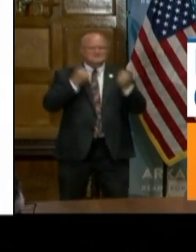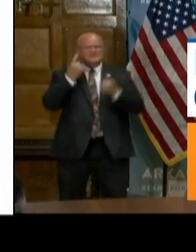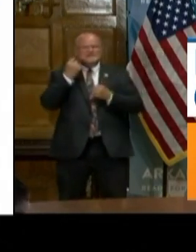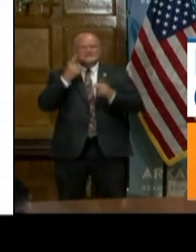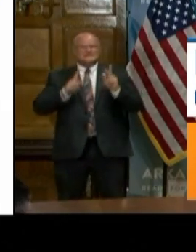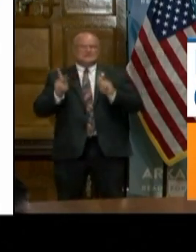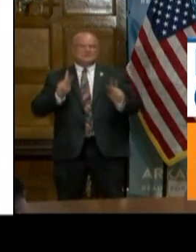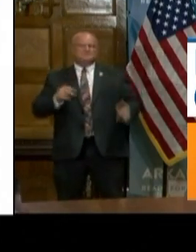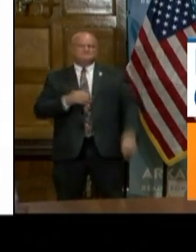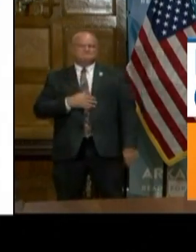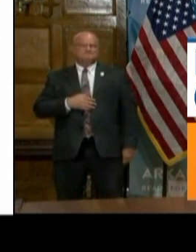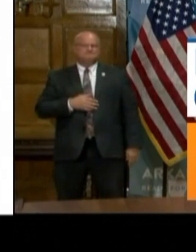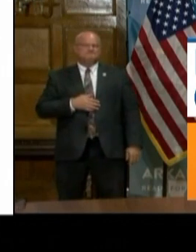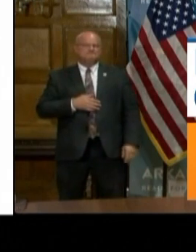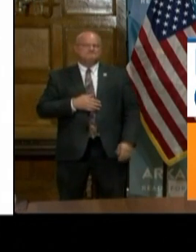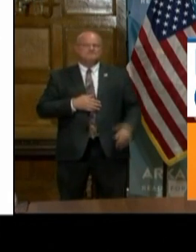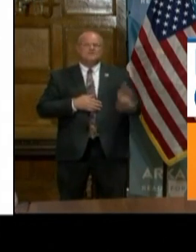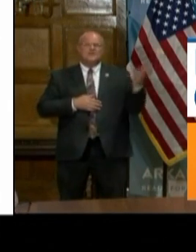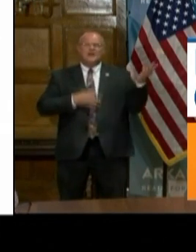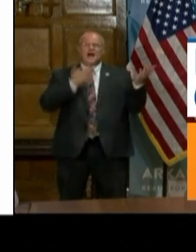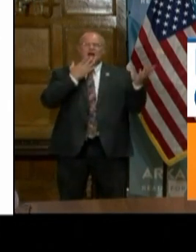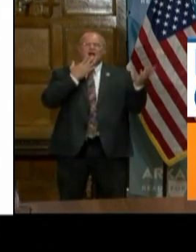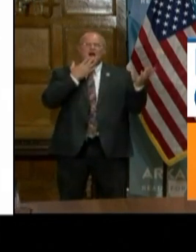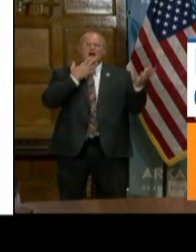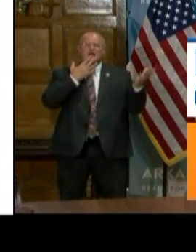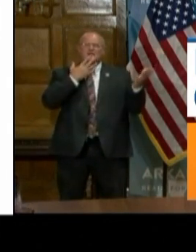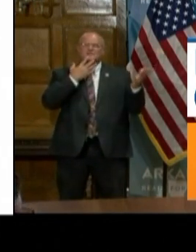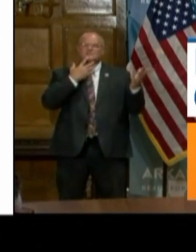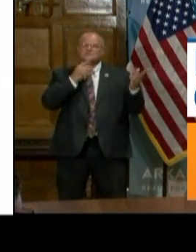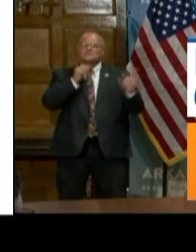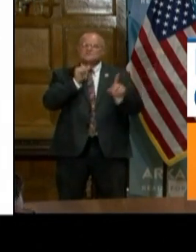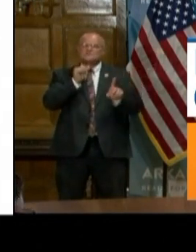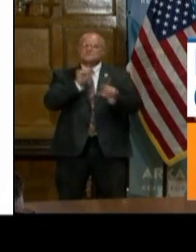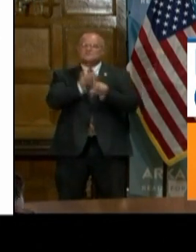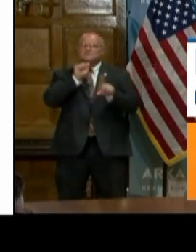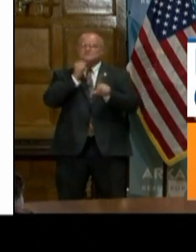folks. These colors are a little tricky to see, but